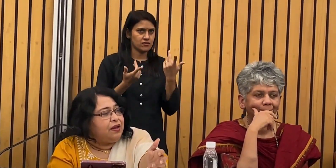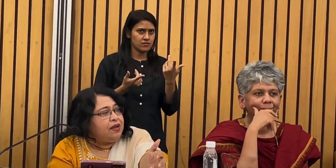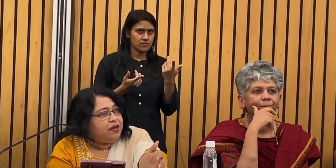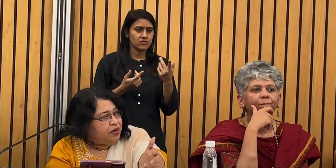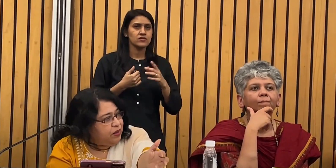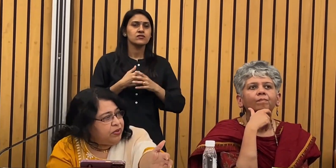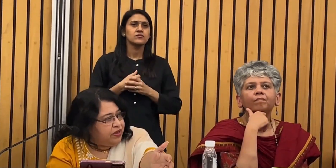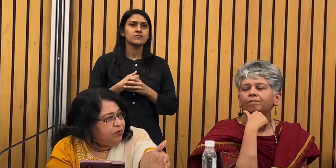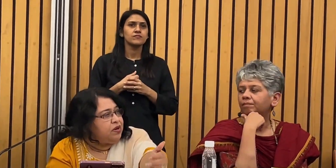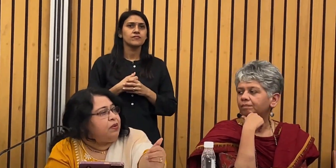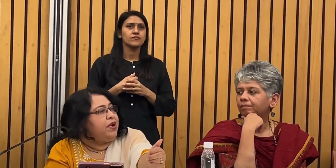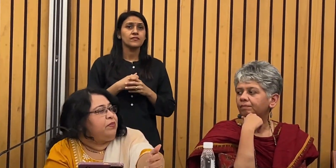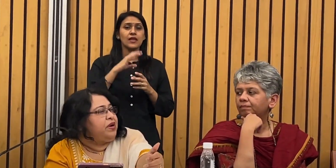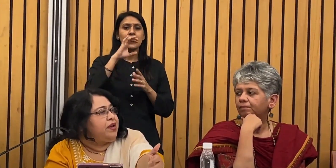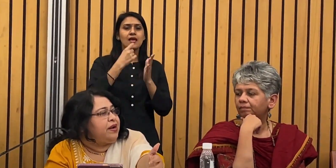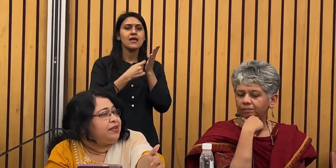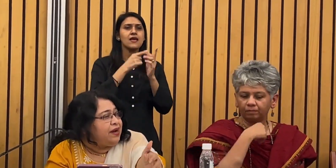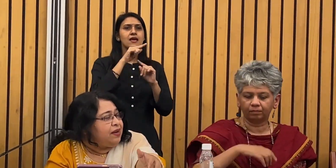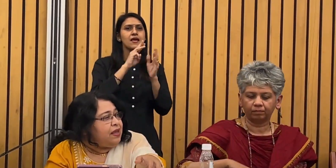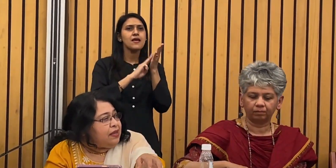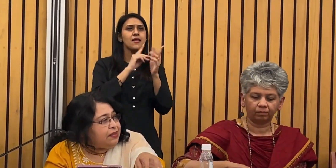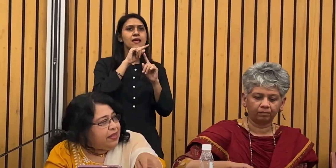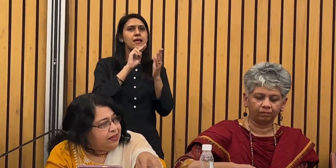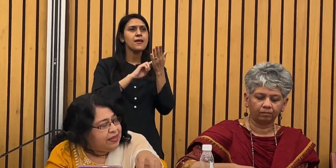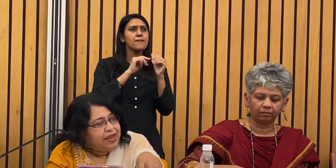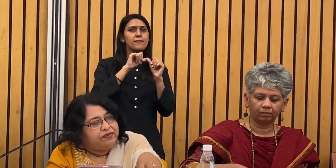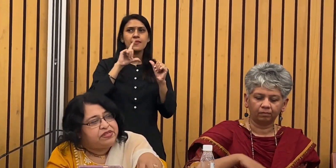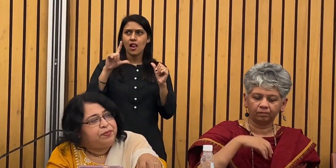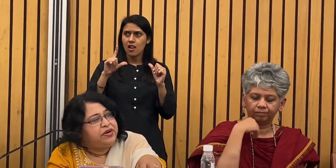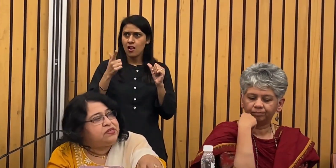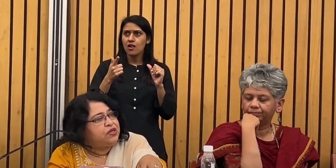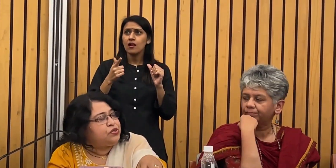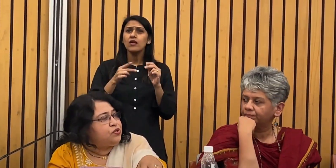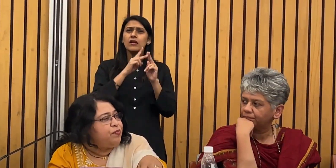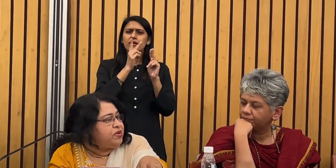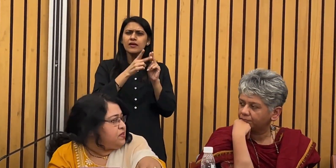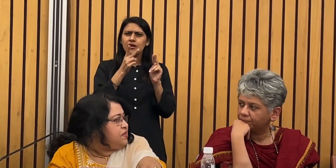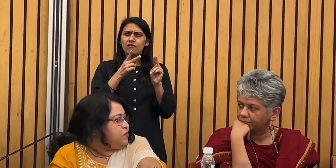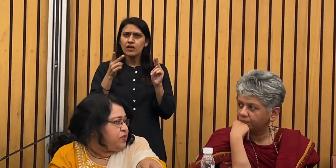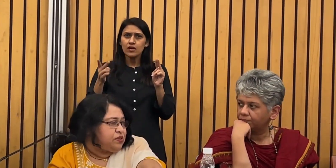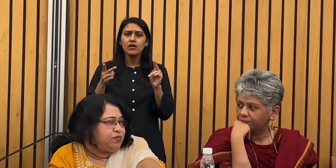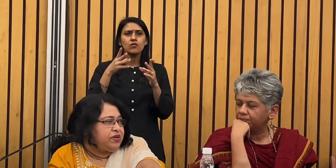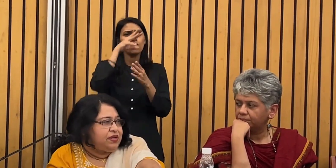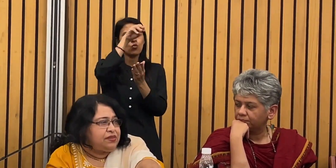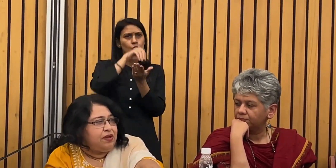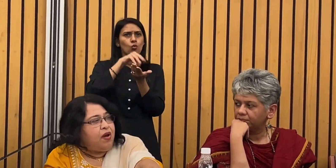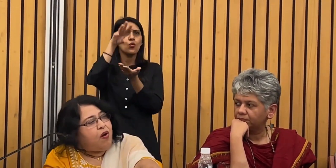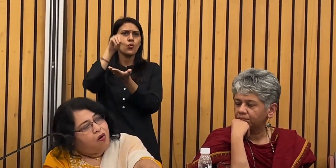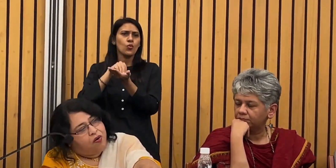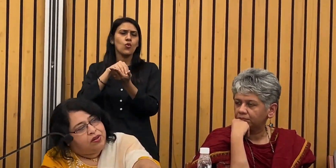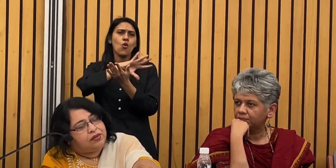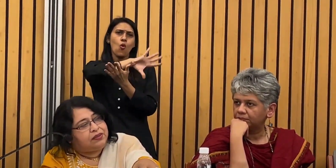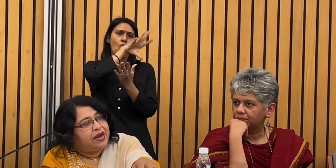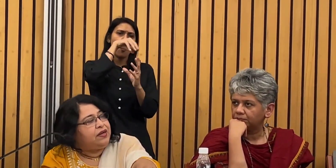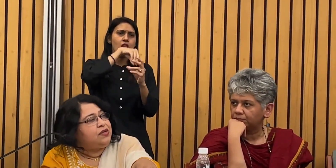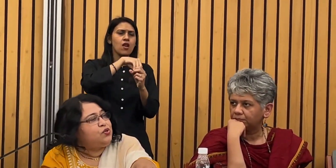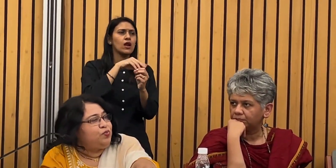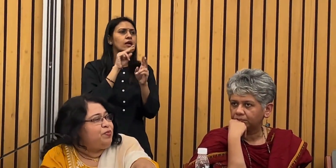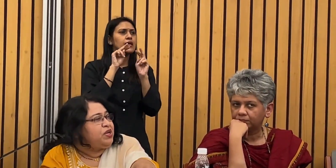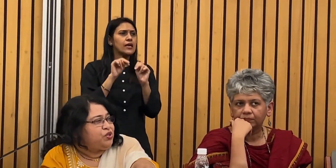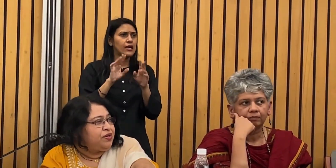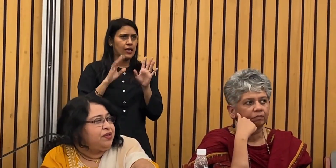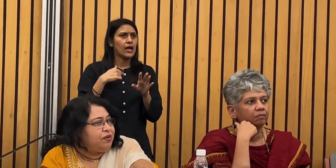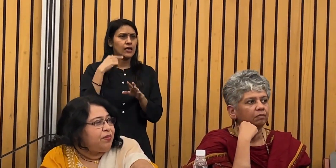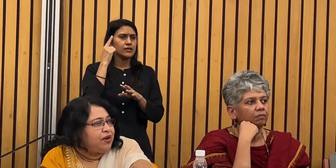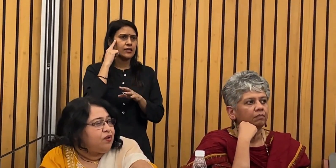Act, Criminal Amendment Act, that they have separate sections of persons with disabilities. All that needs to